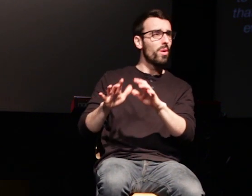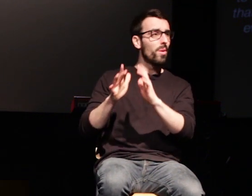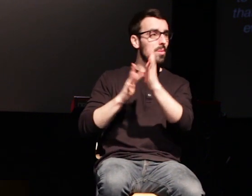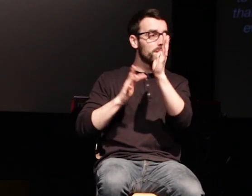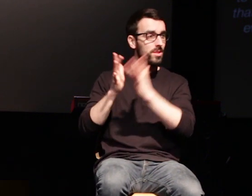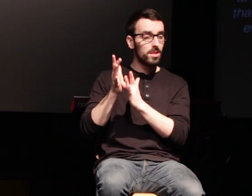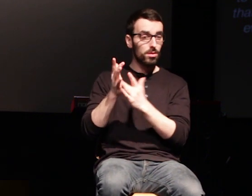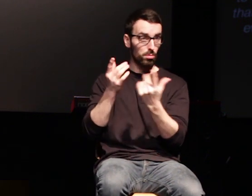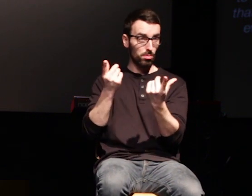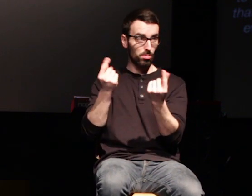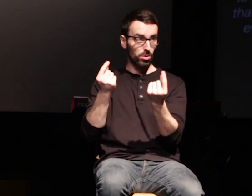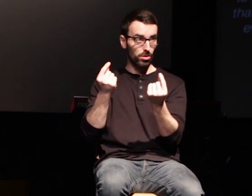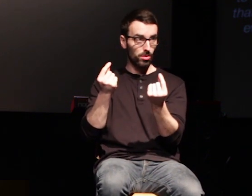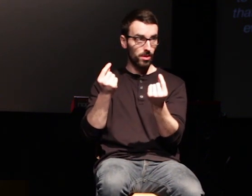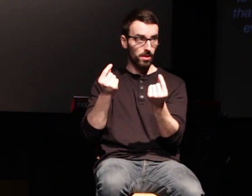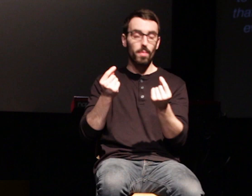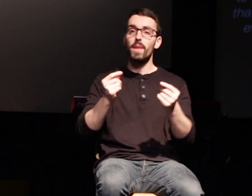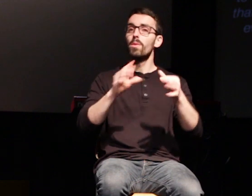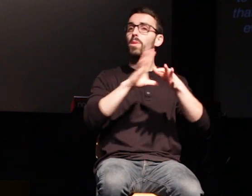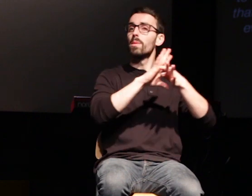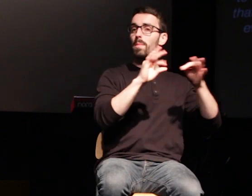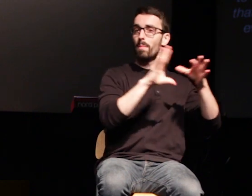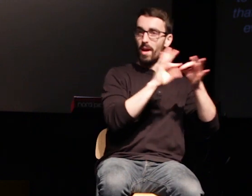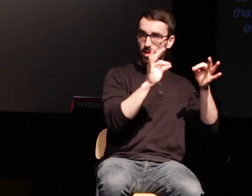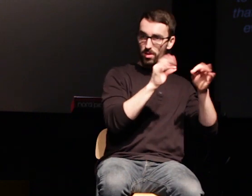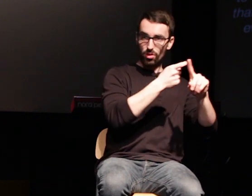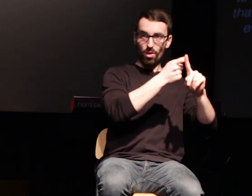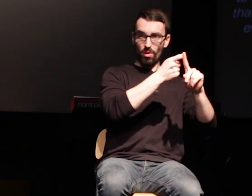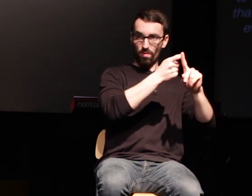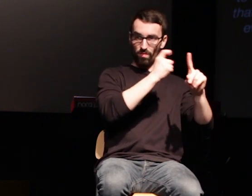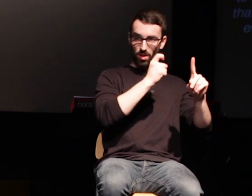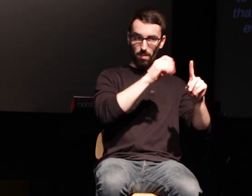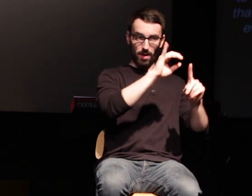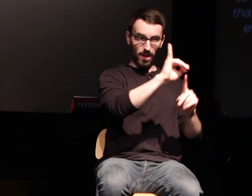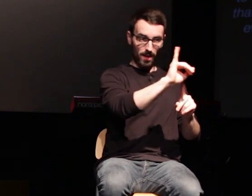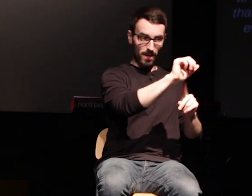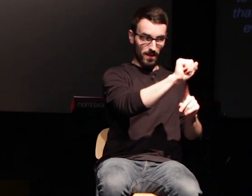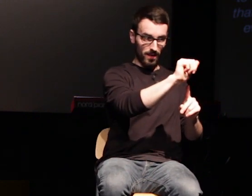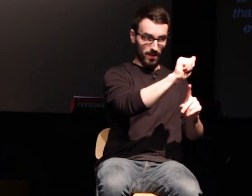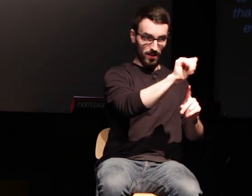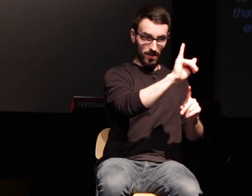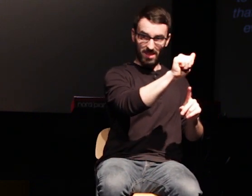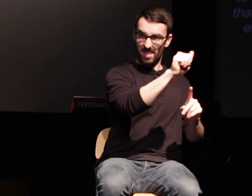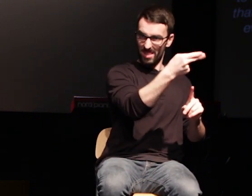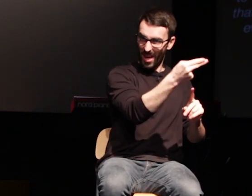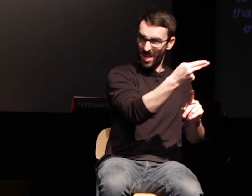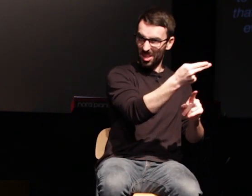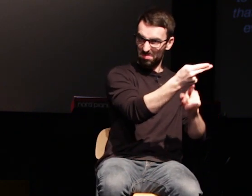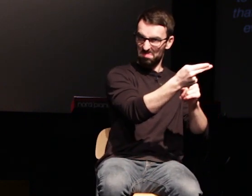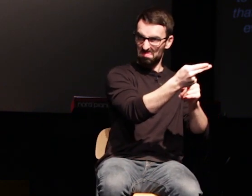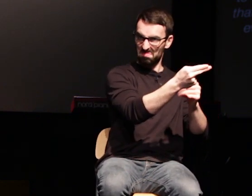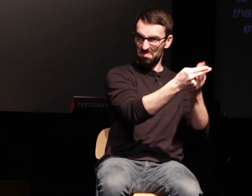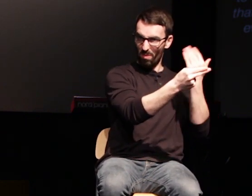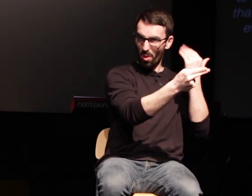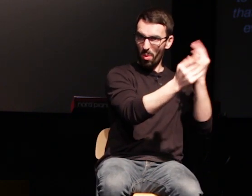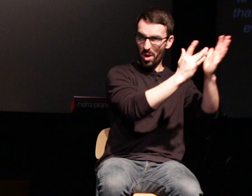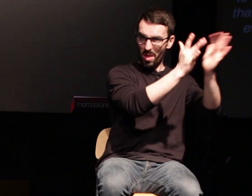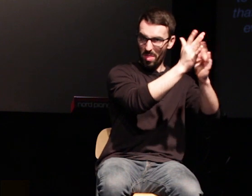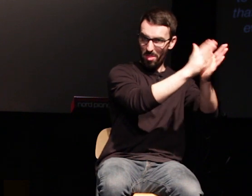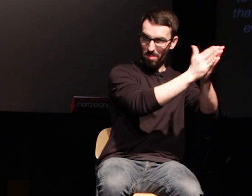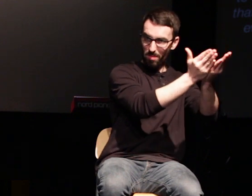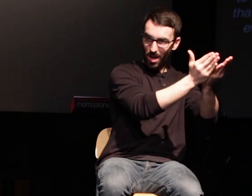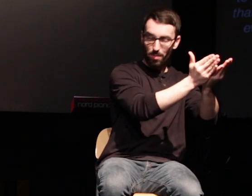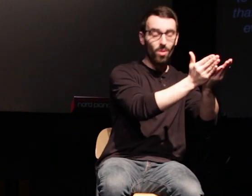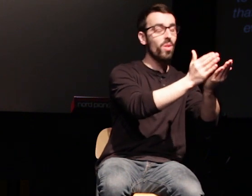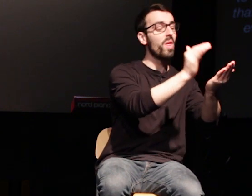was he was quoting this passage in Isaiah. And as he was unpacking it, what the heart of this passage meant is that there are some